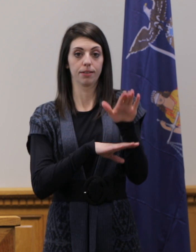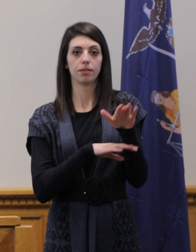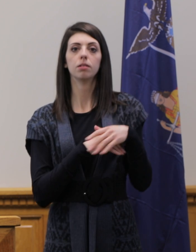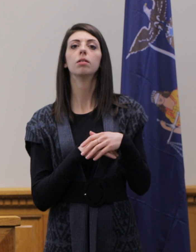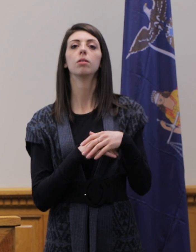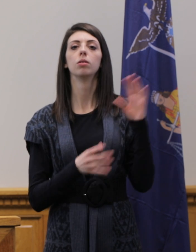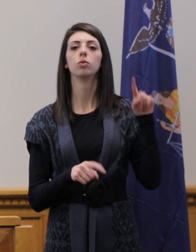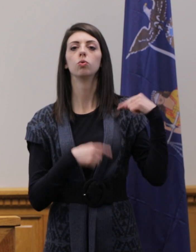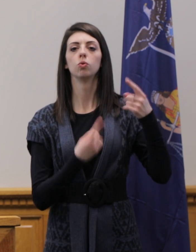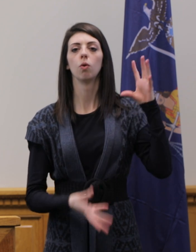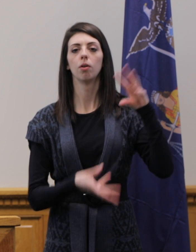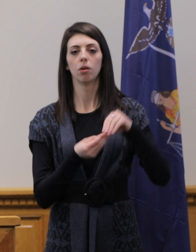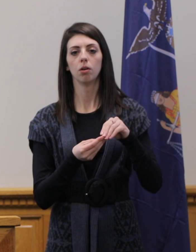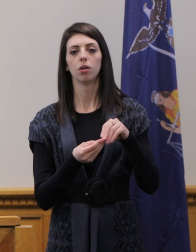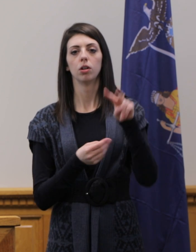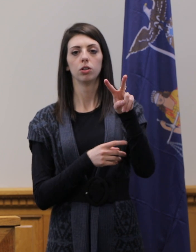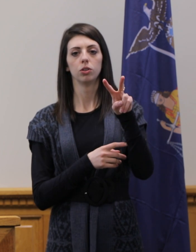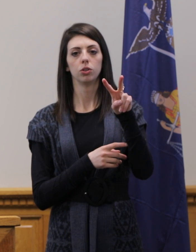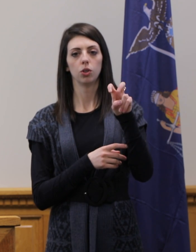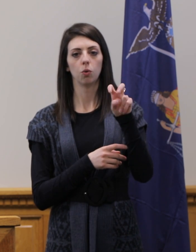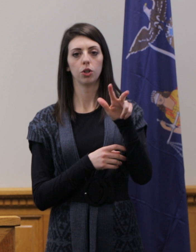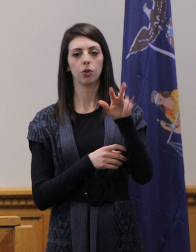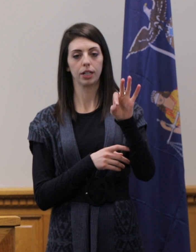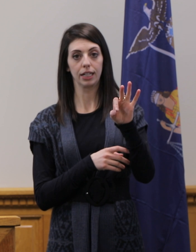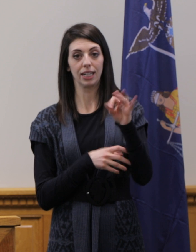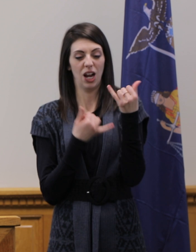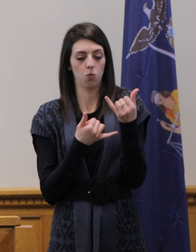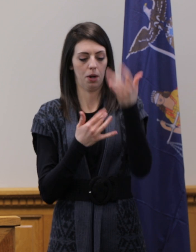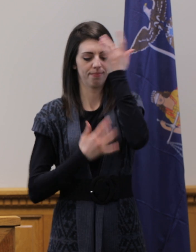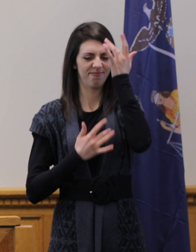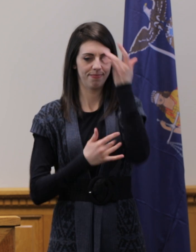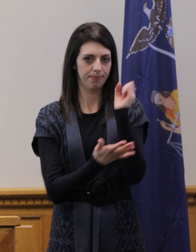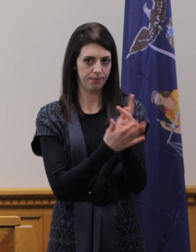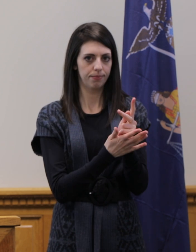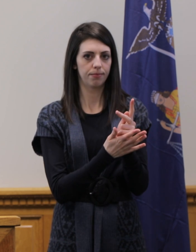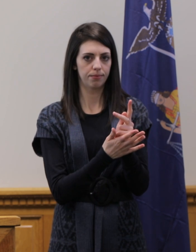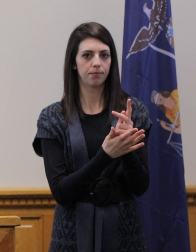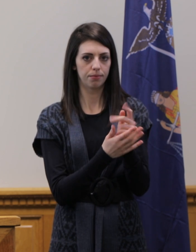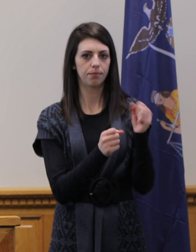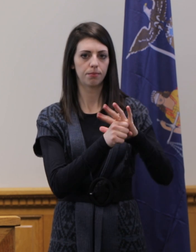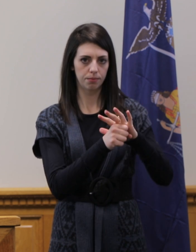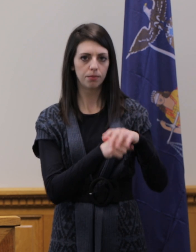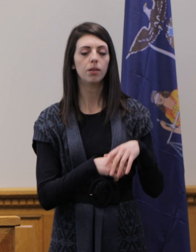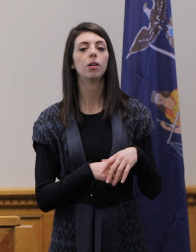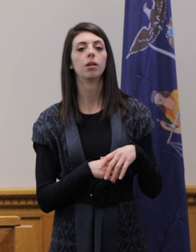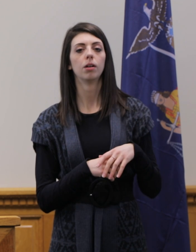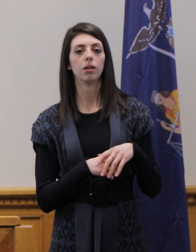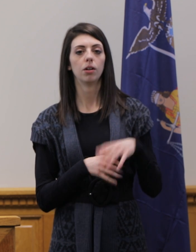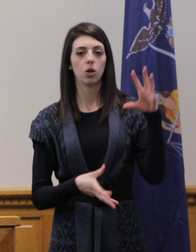have a total of 239 active positive cases, a total of